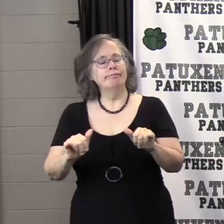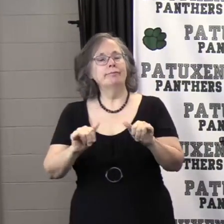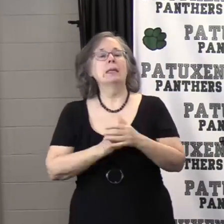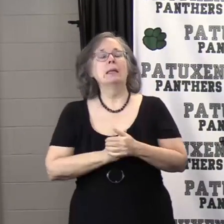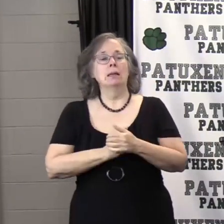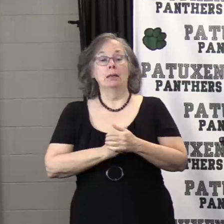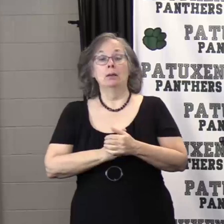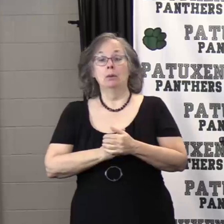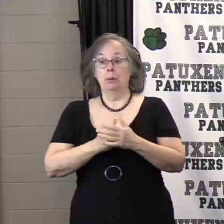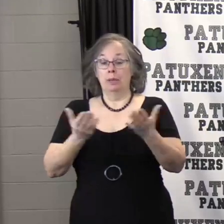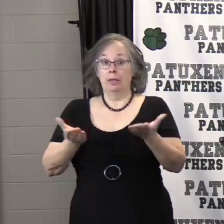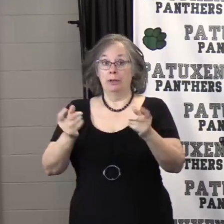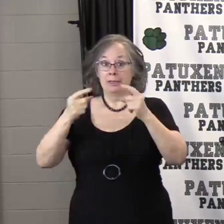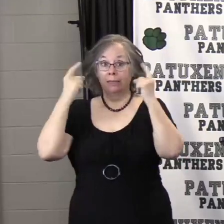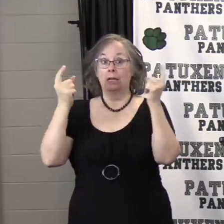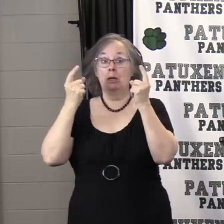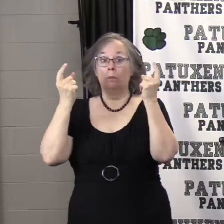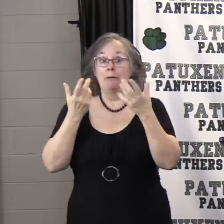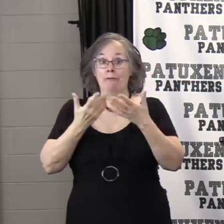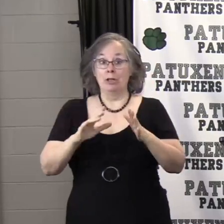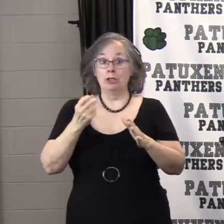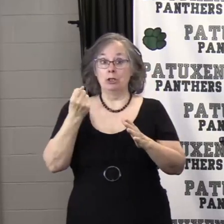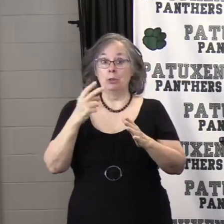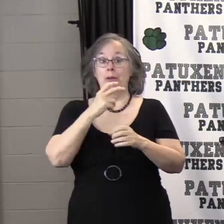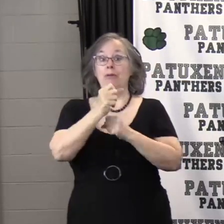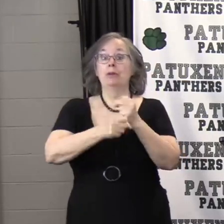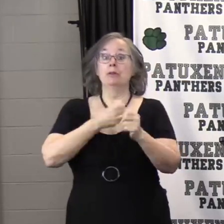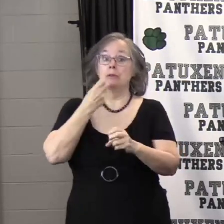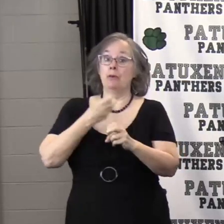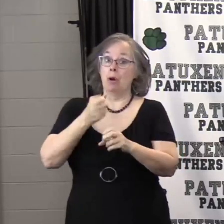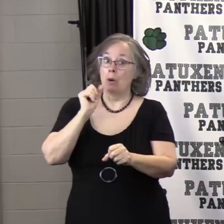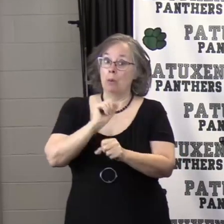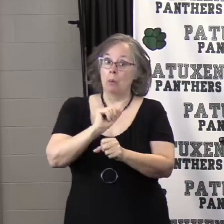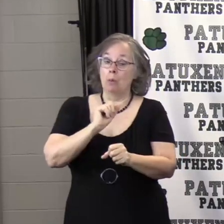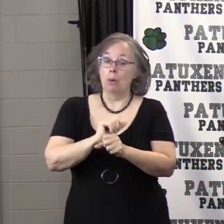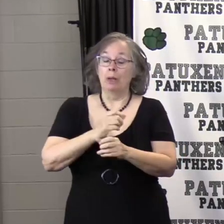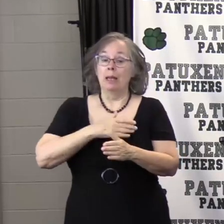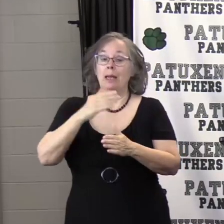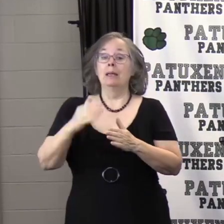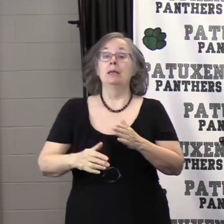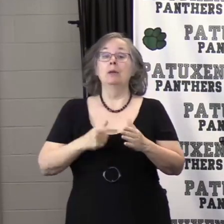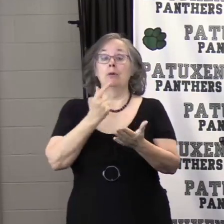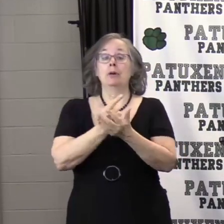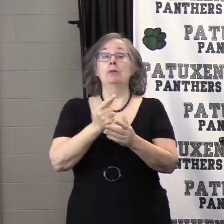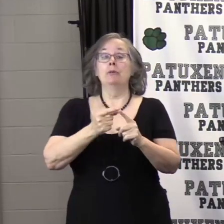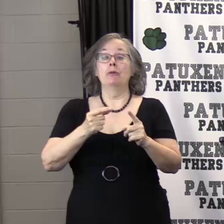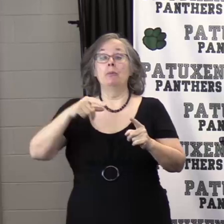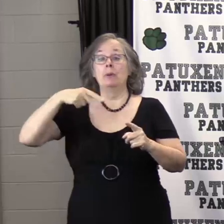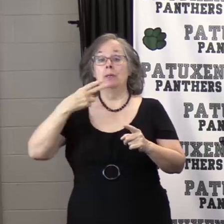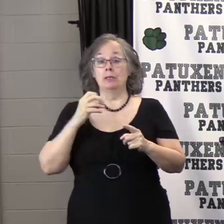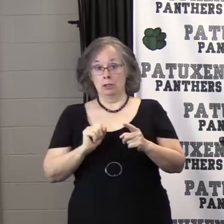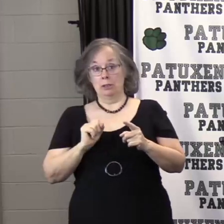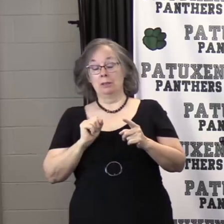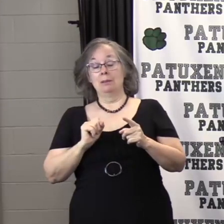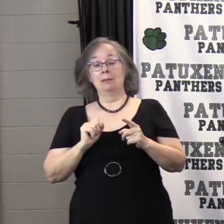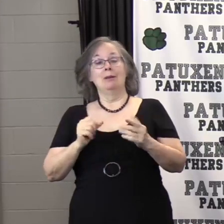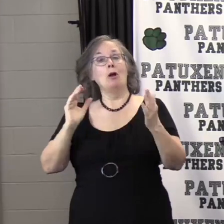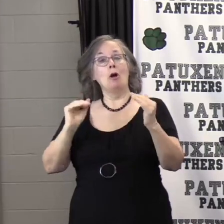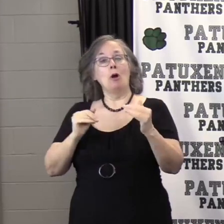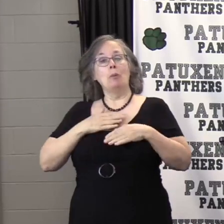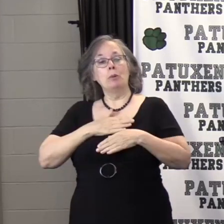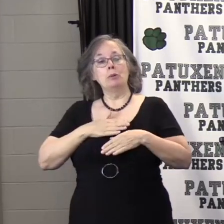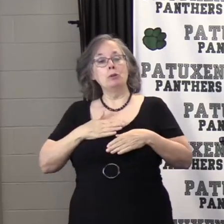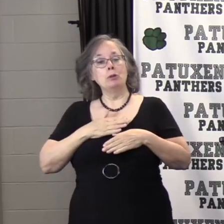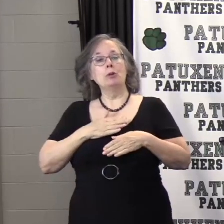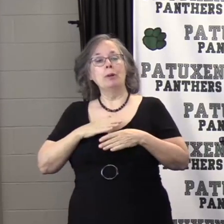We are here to celebrate the culmination of 12 years of hard work, resulting in our graduation from Patuxent High School. We hope you enjoy the